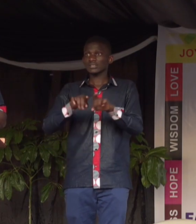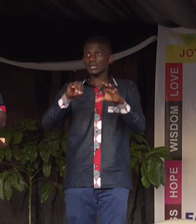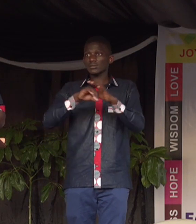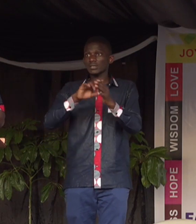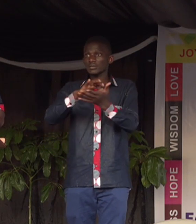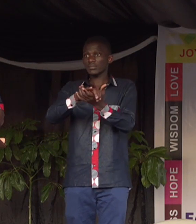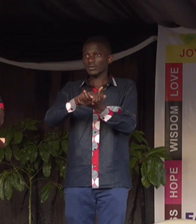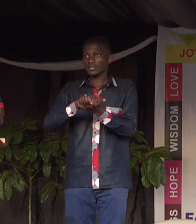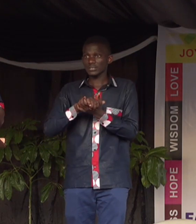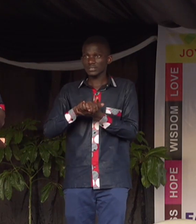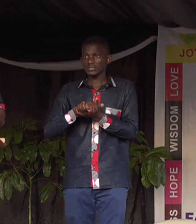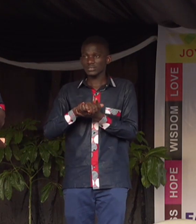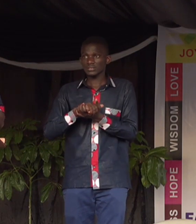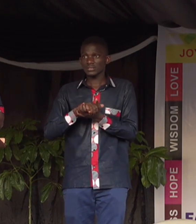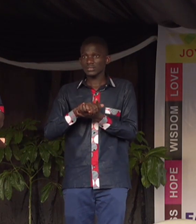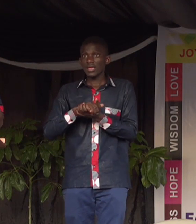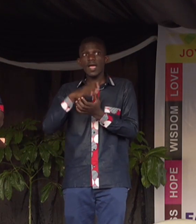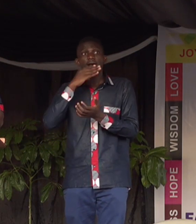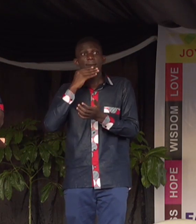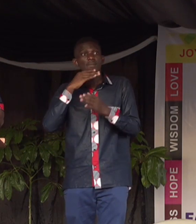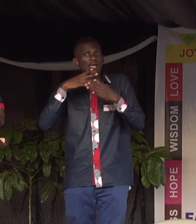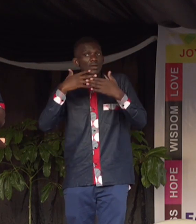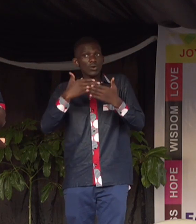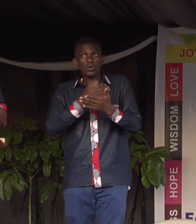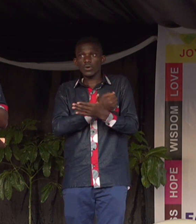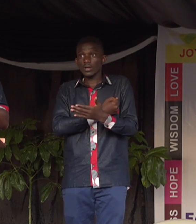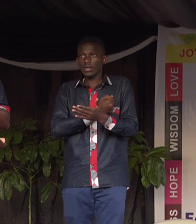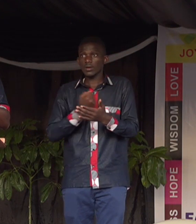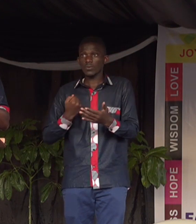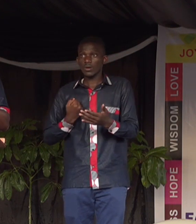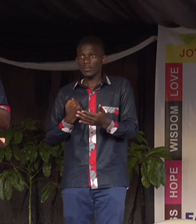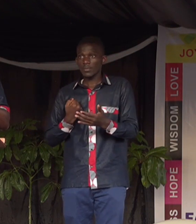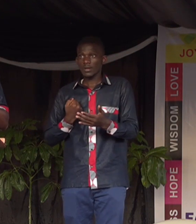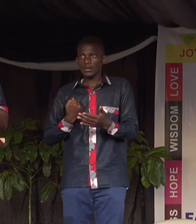ne mubufumbo, omusajja oba omukyala, a man or woman,